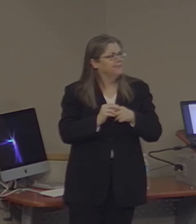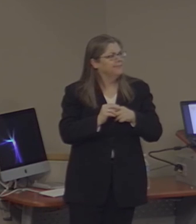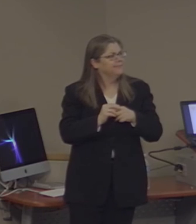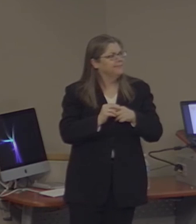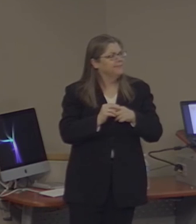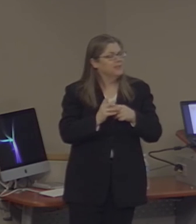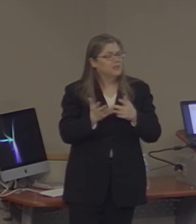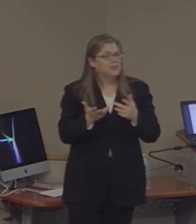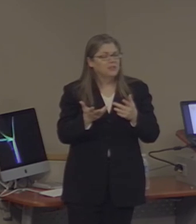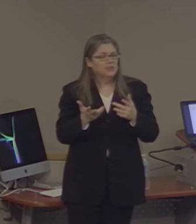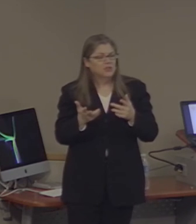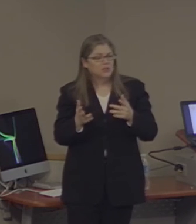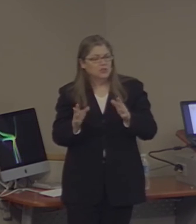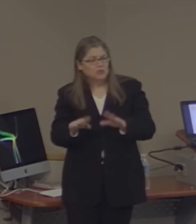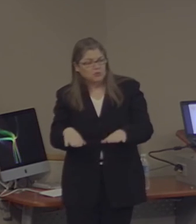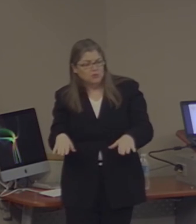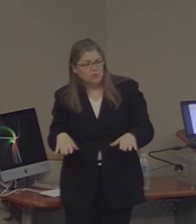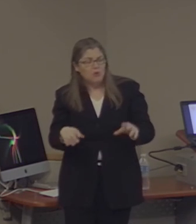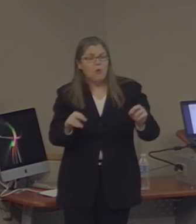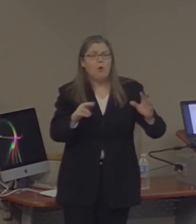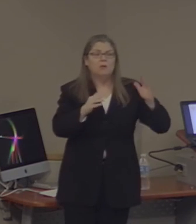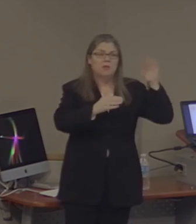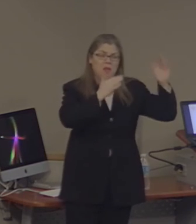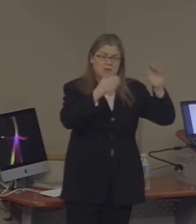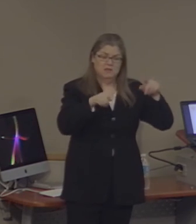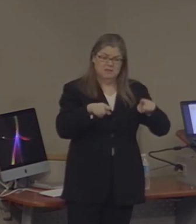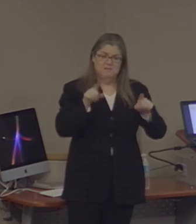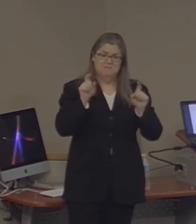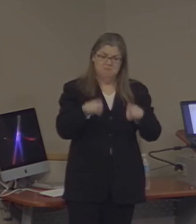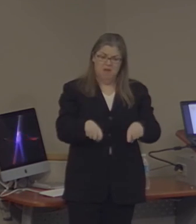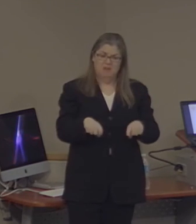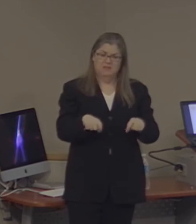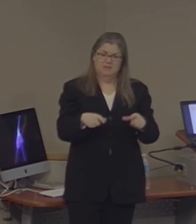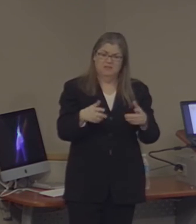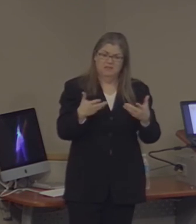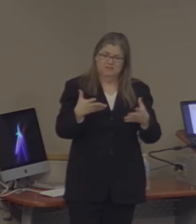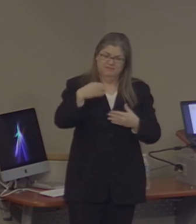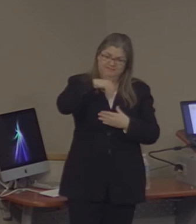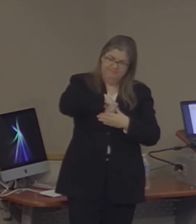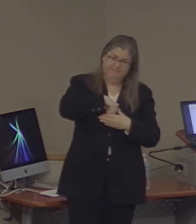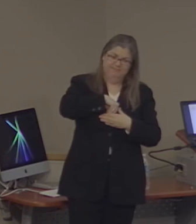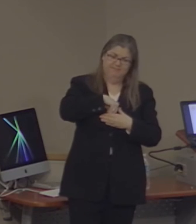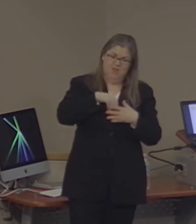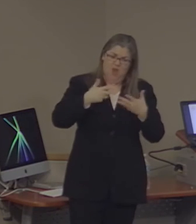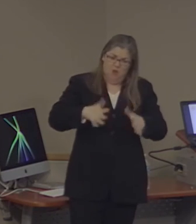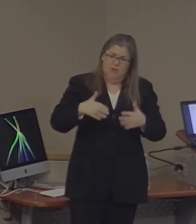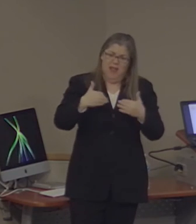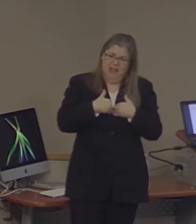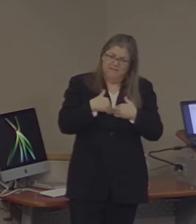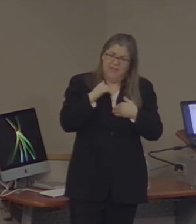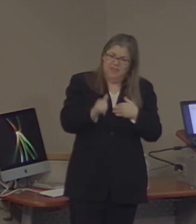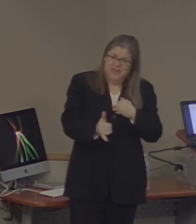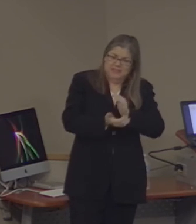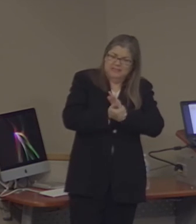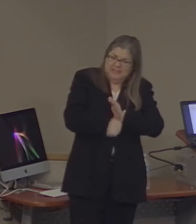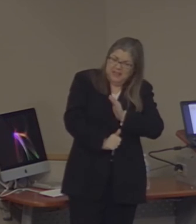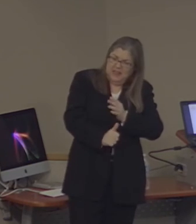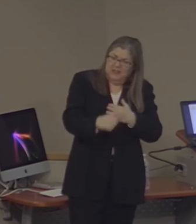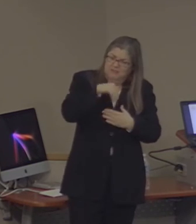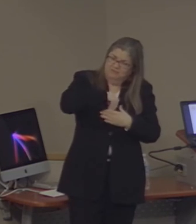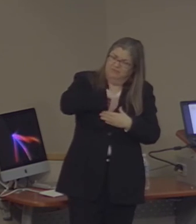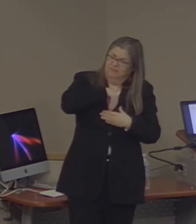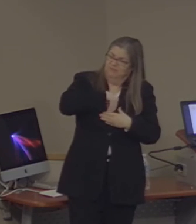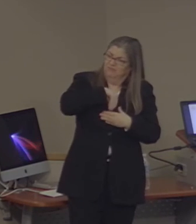children or adults having a skill present in their wheelhouse or in